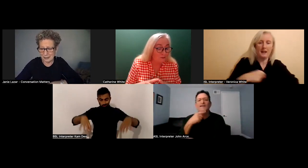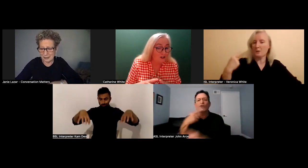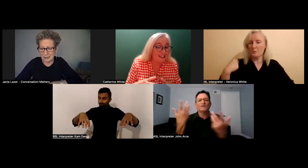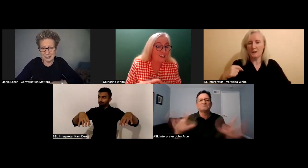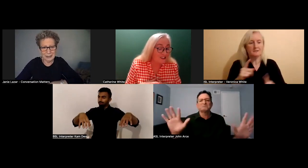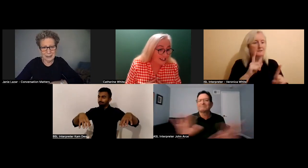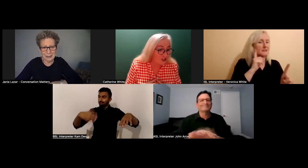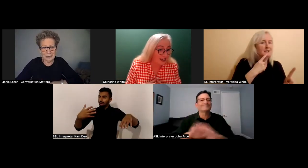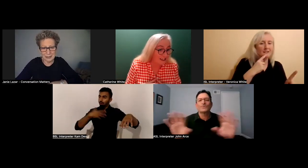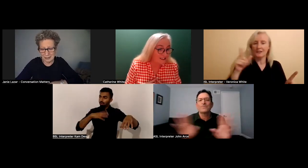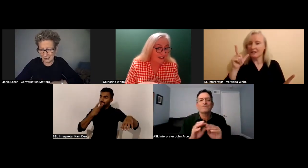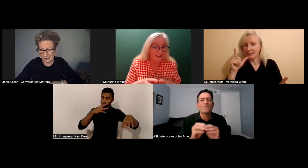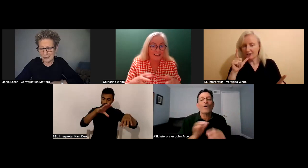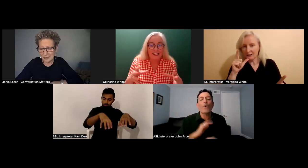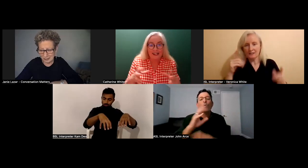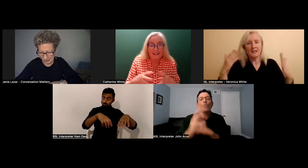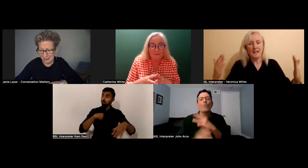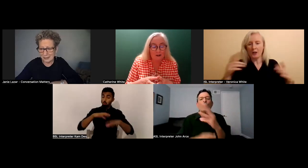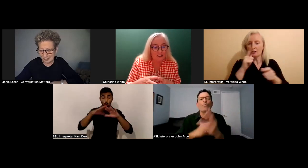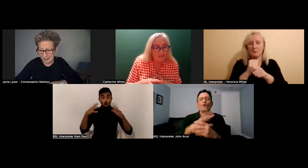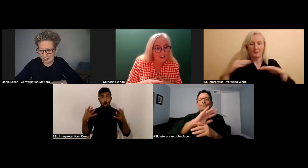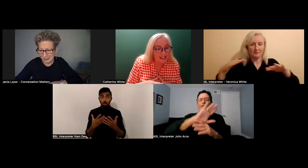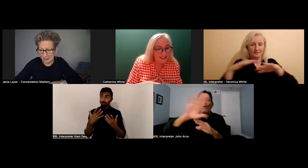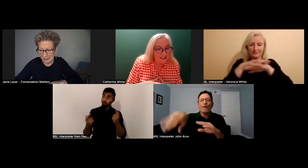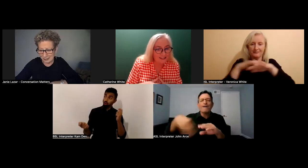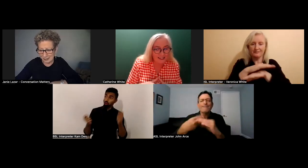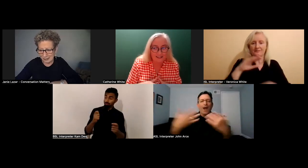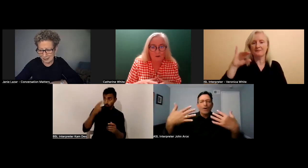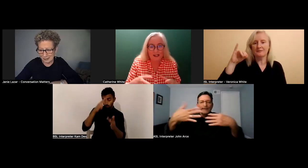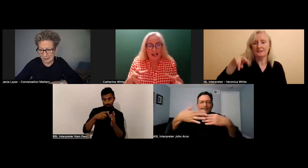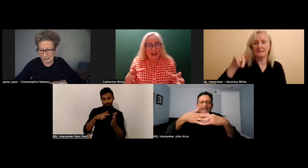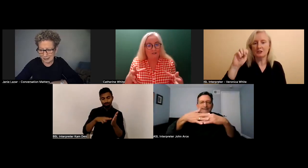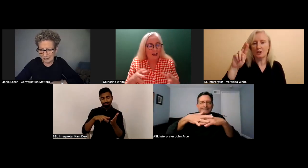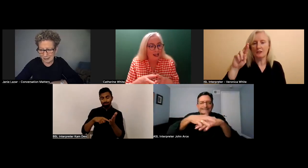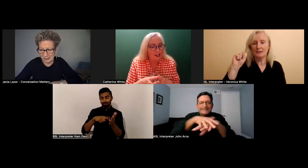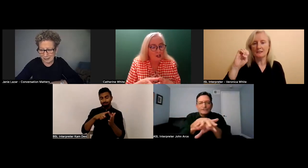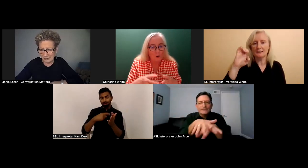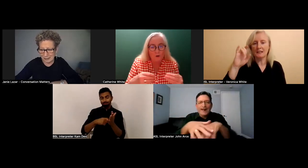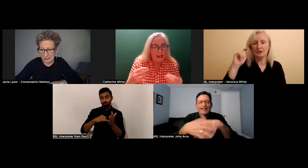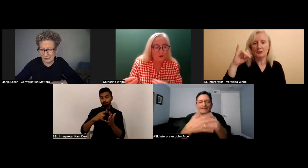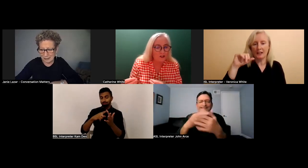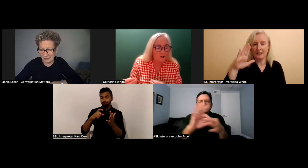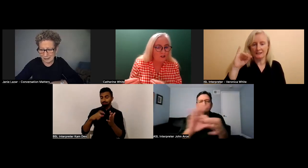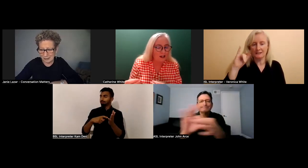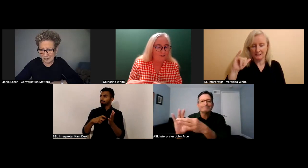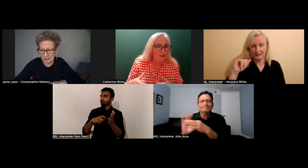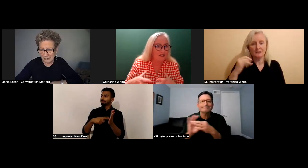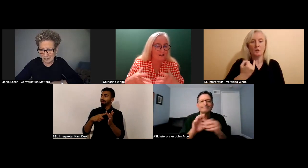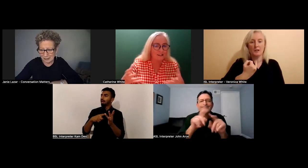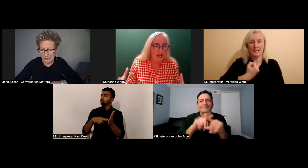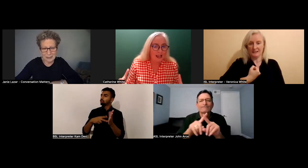world is all about intersectionalities. It's about the different identities that we have. You know, when I go to